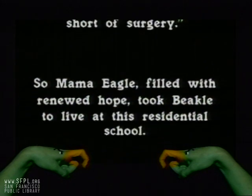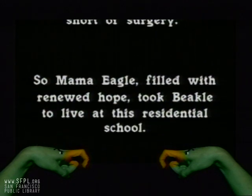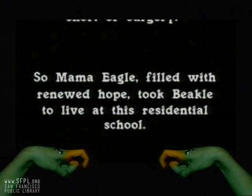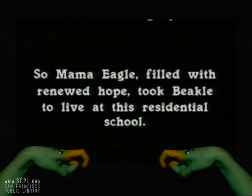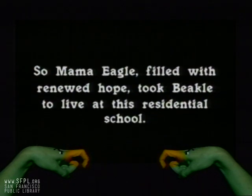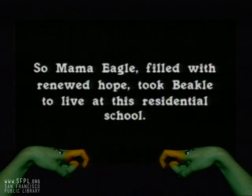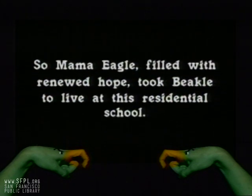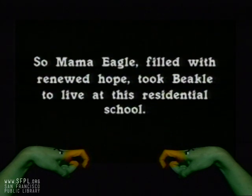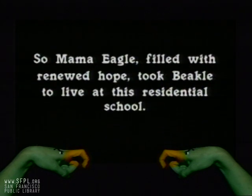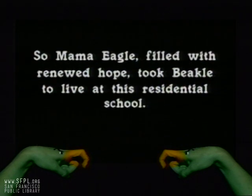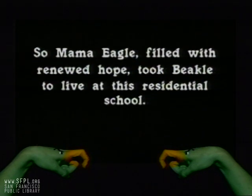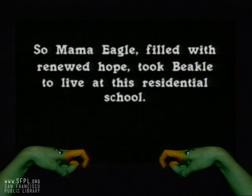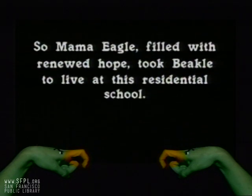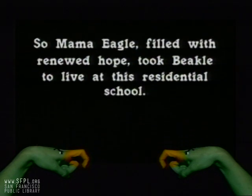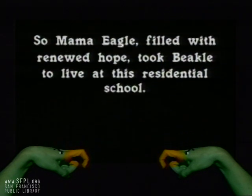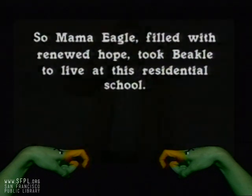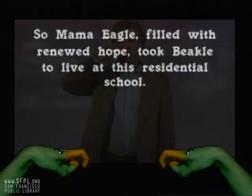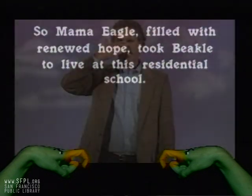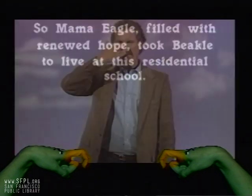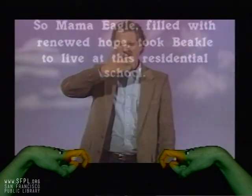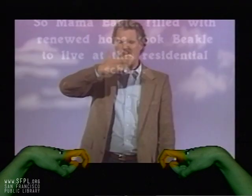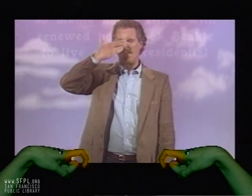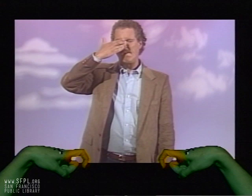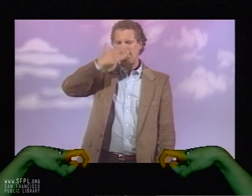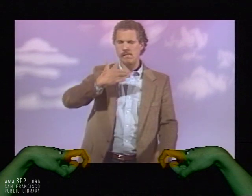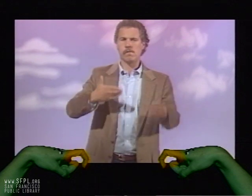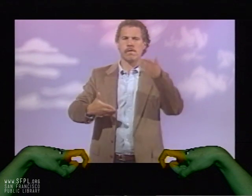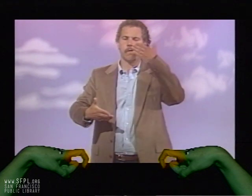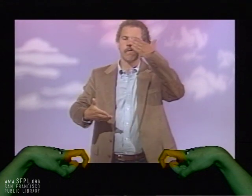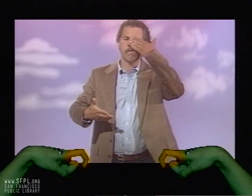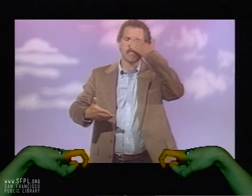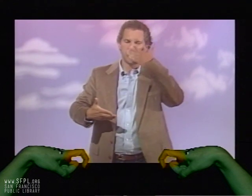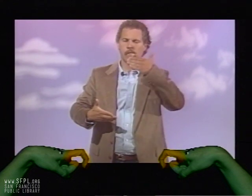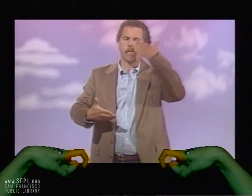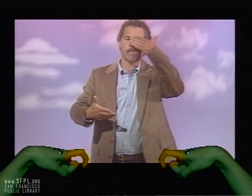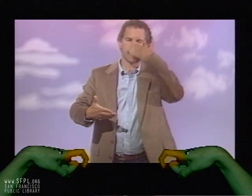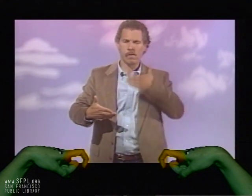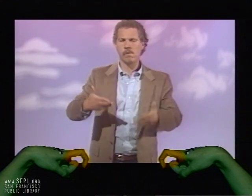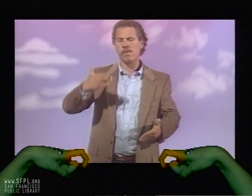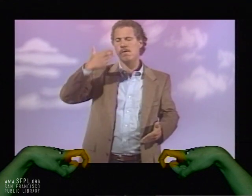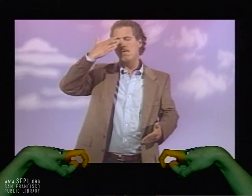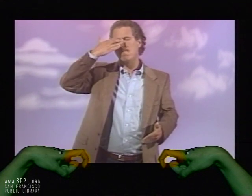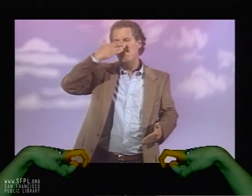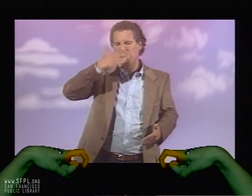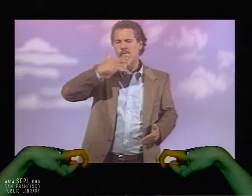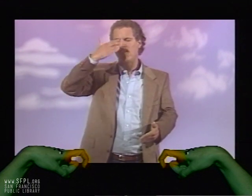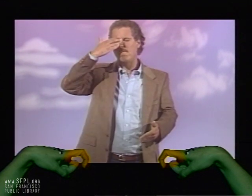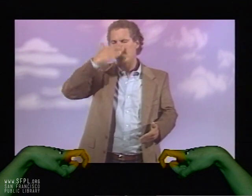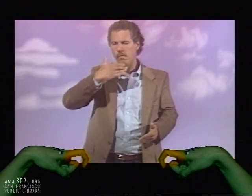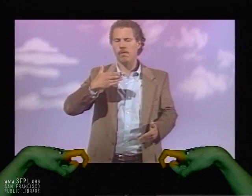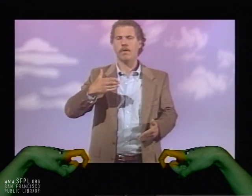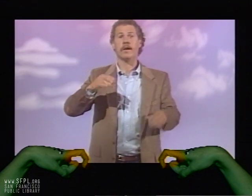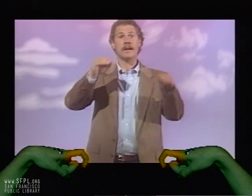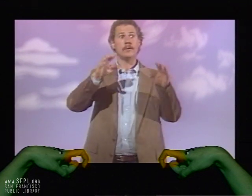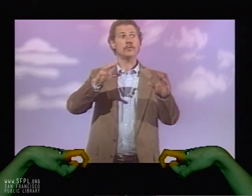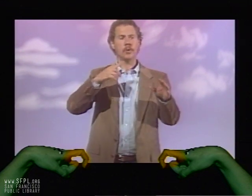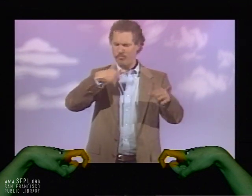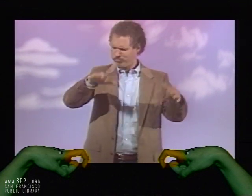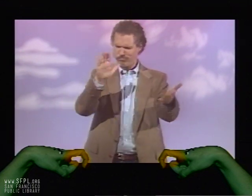to live at this residential school. "Keep those beaks, Eagle, like brush 3-4. Very good,